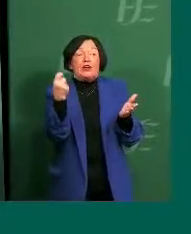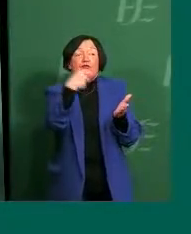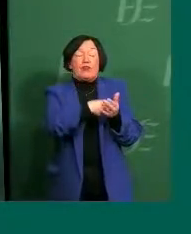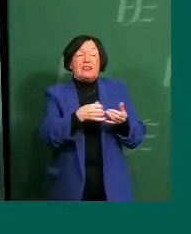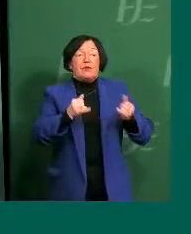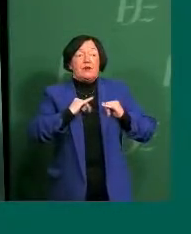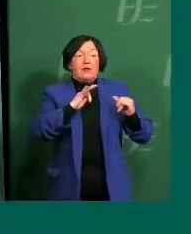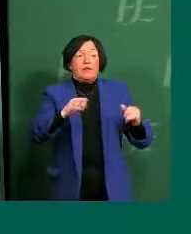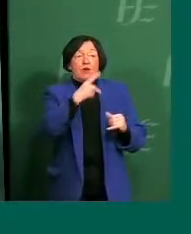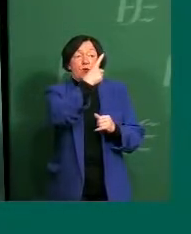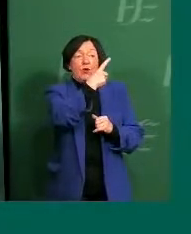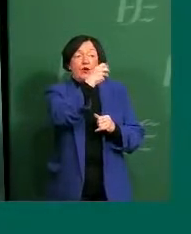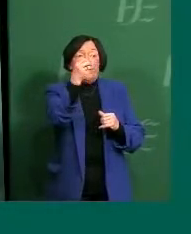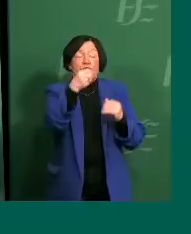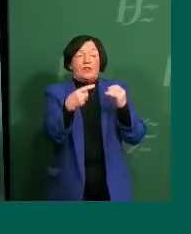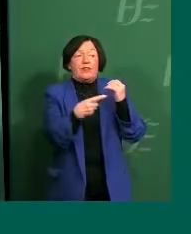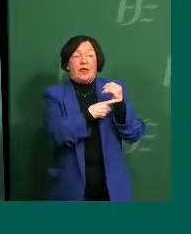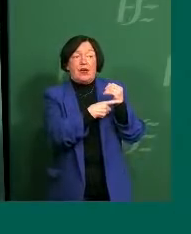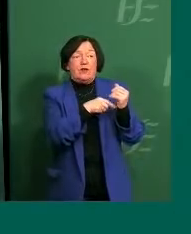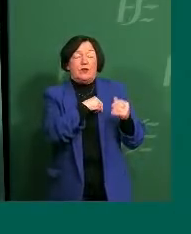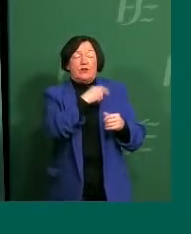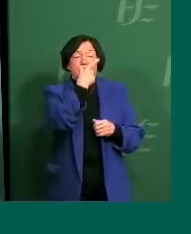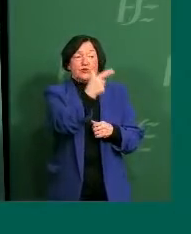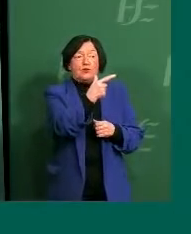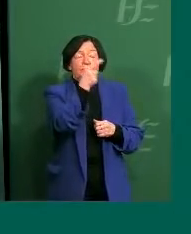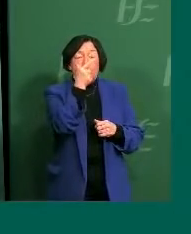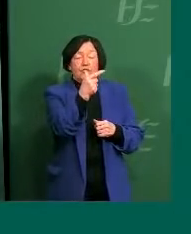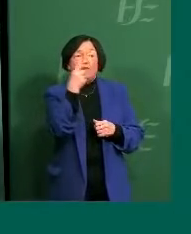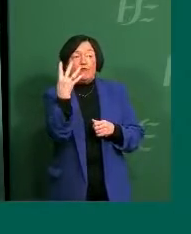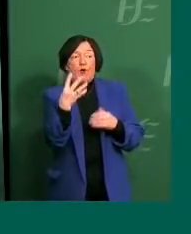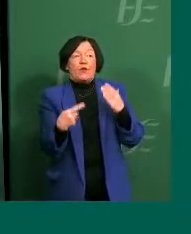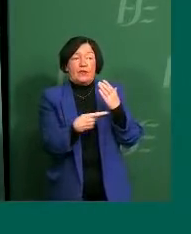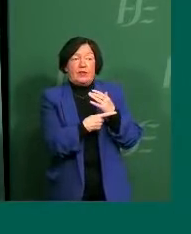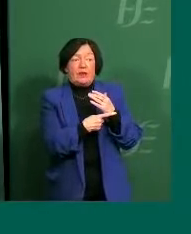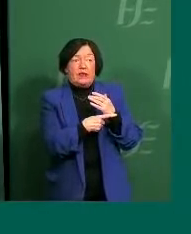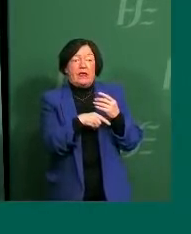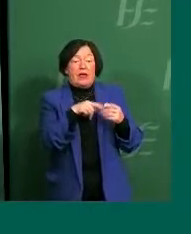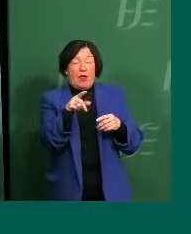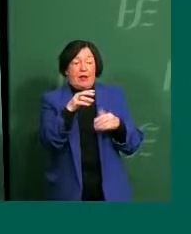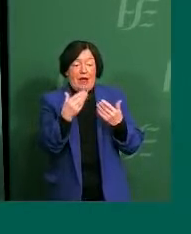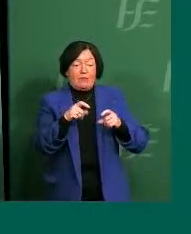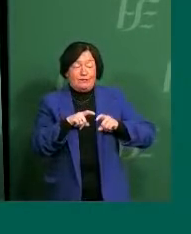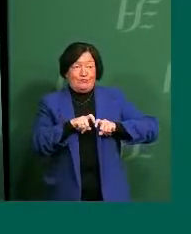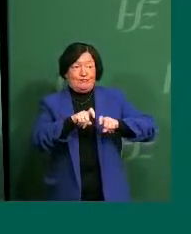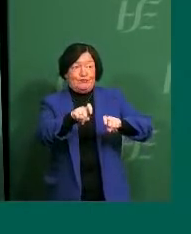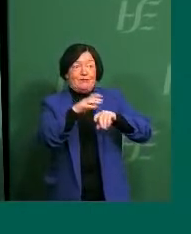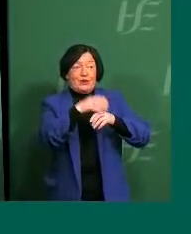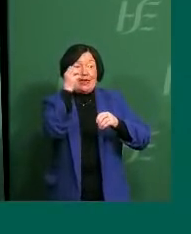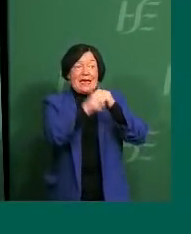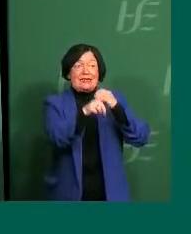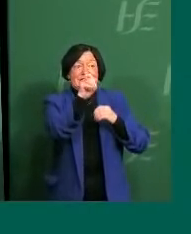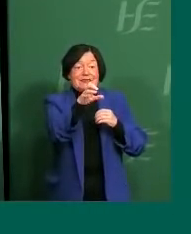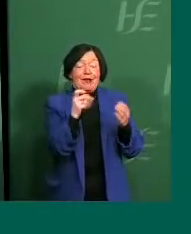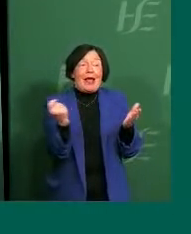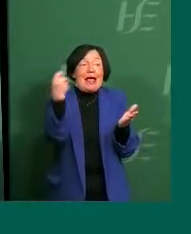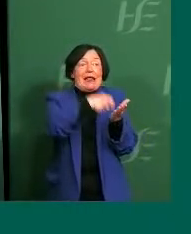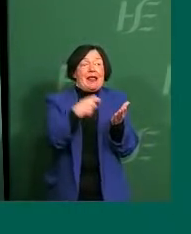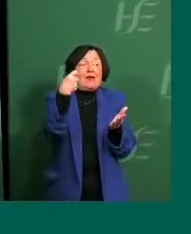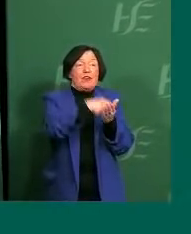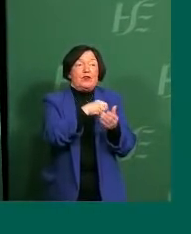capacity from the 100,000 bar to 224,000. And our aim, and we're on track by the end of December, is to increase that further